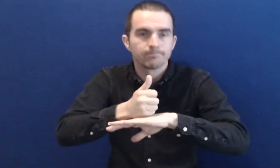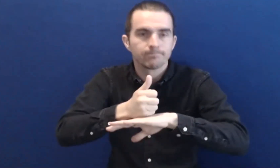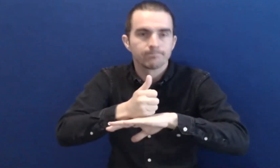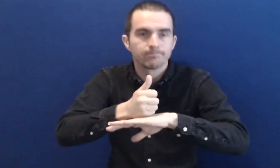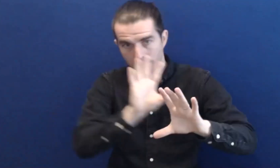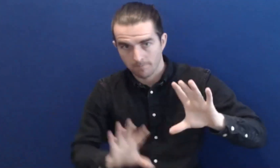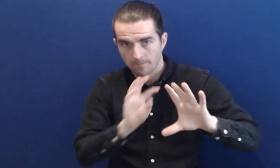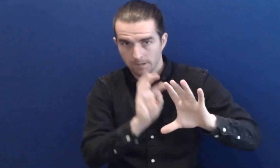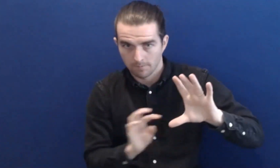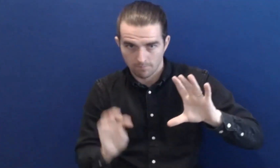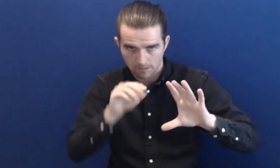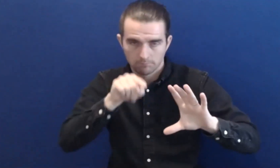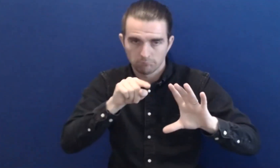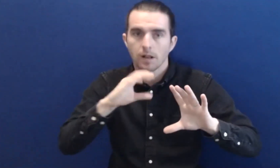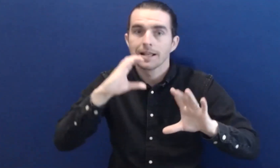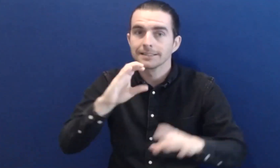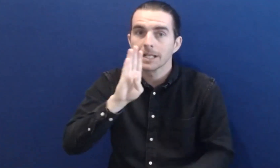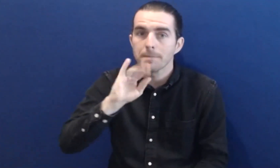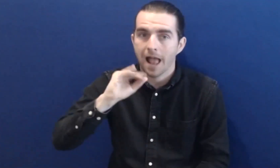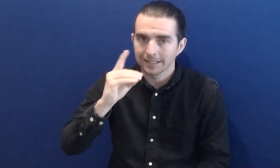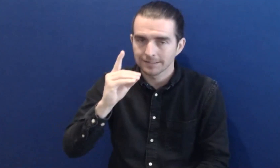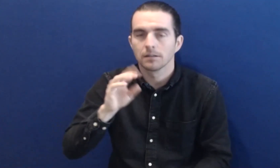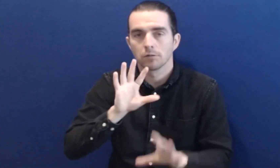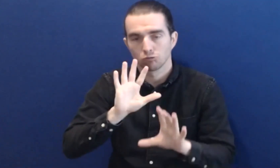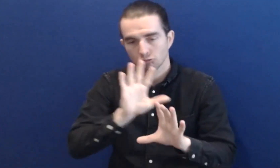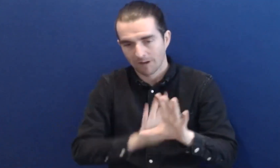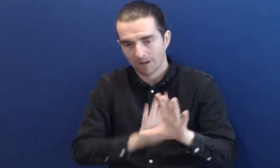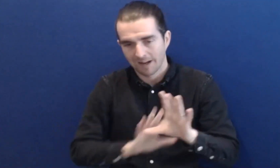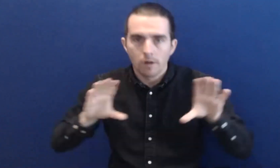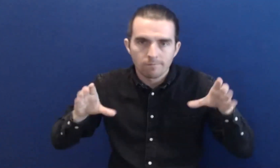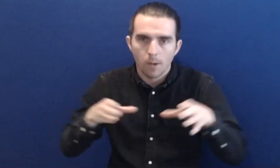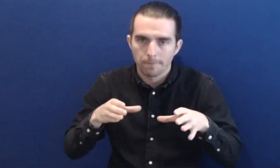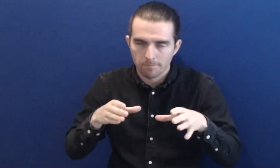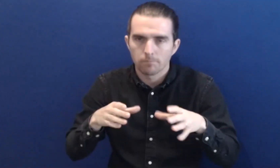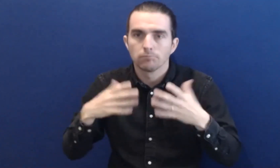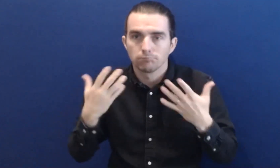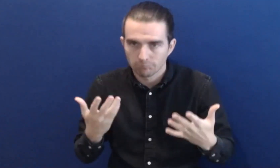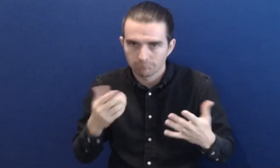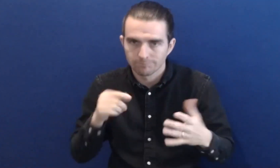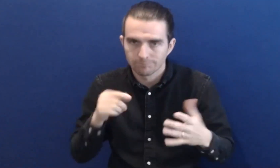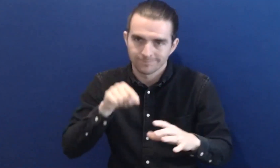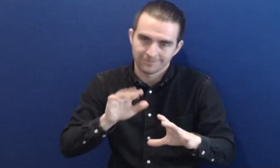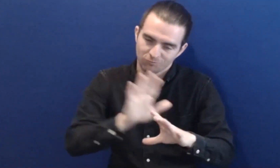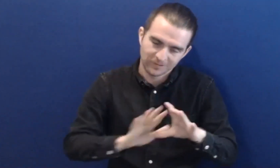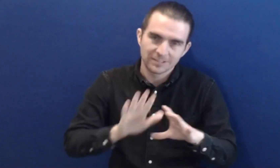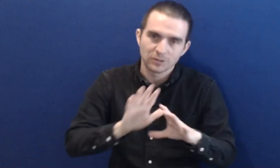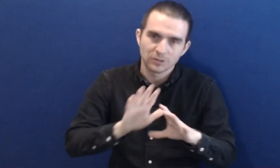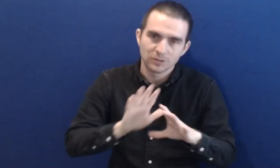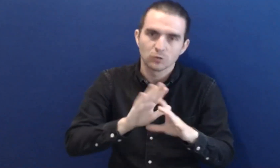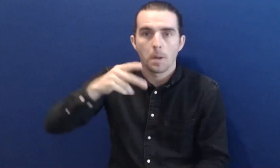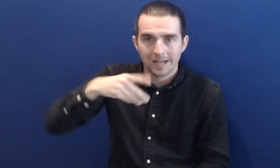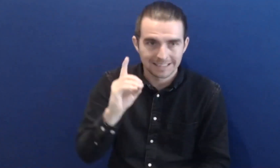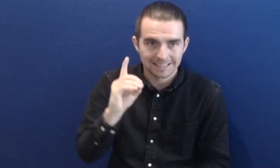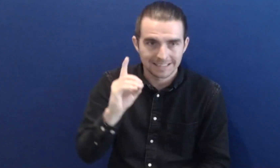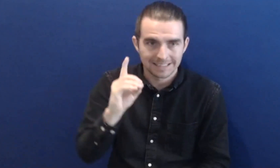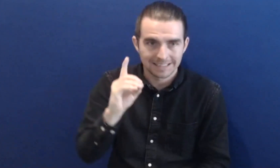OPD organization in the Pacific, our focus on capacity building of organizations and the services that we do provide.